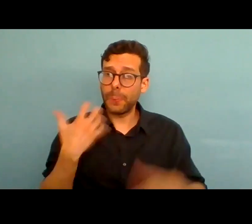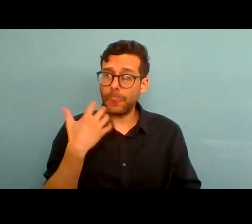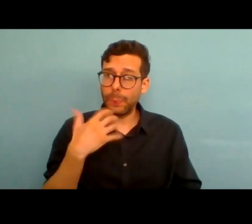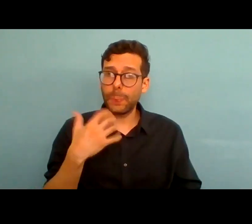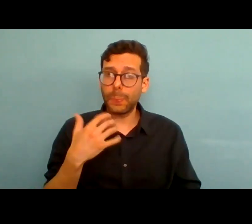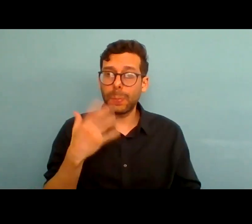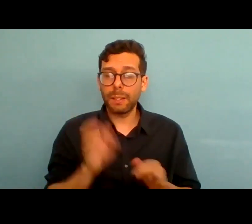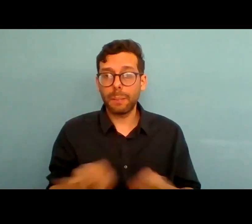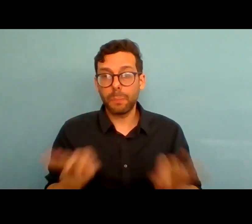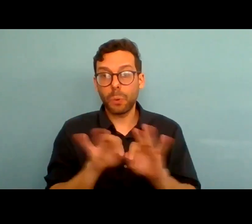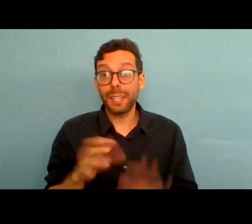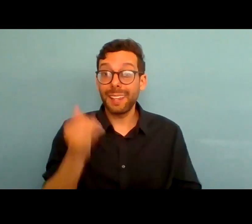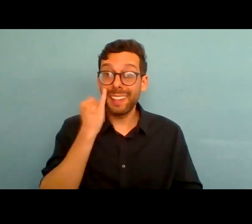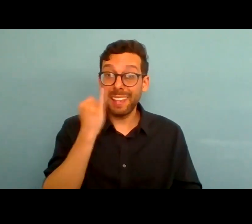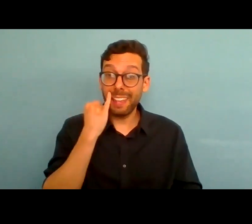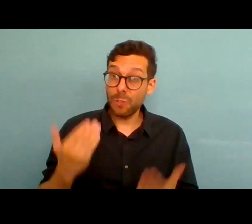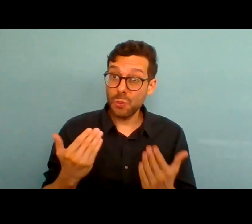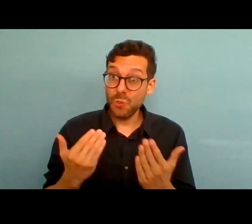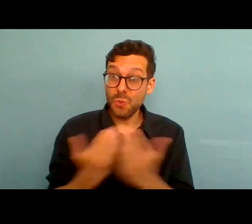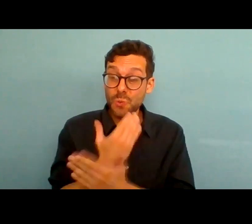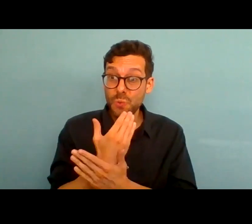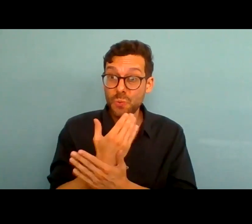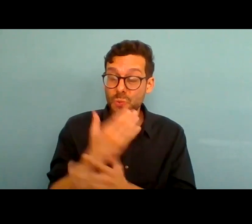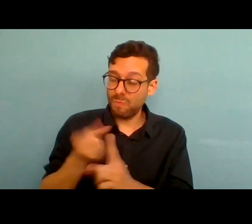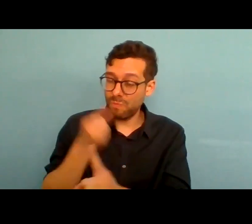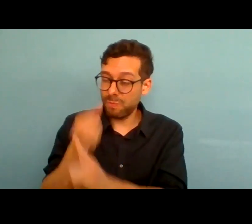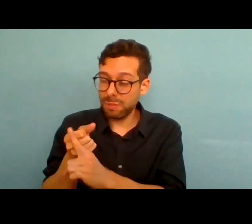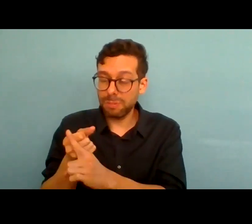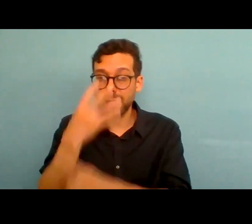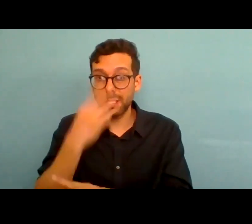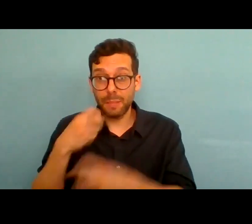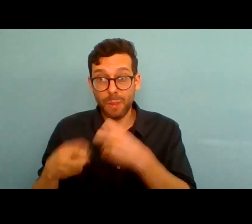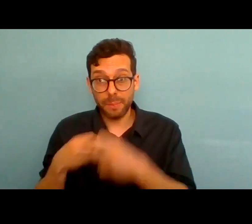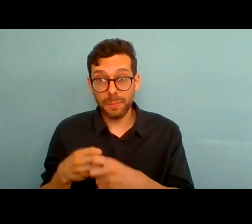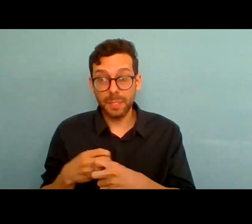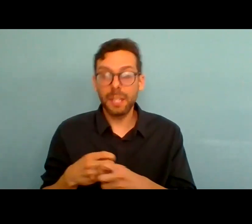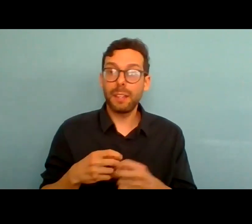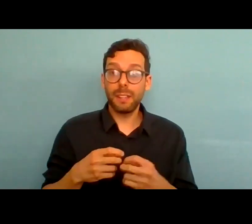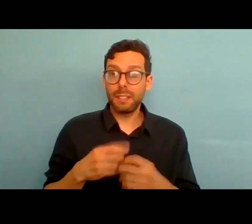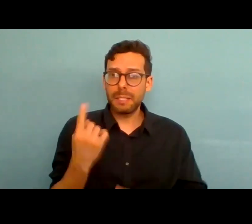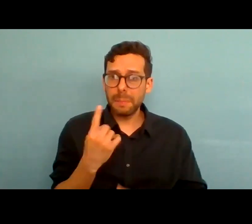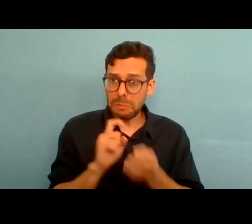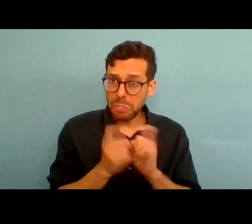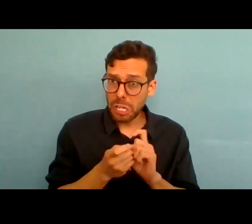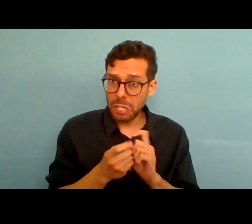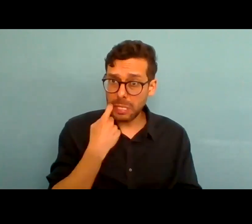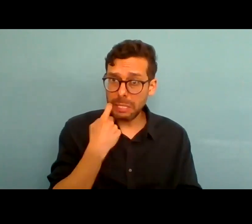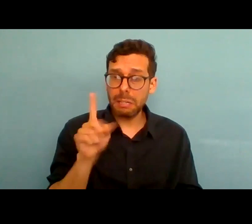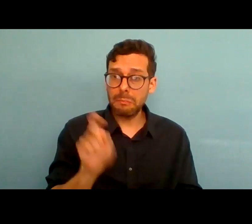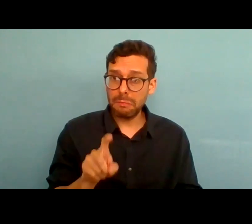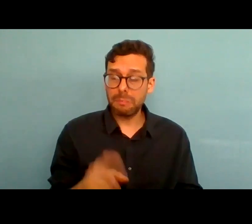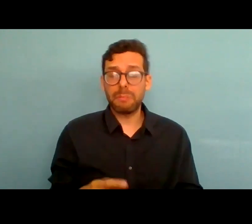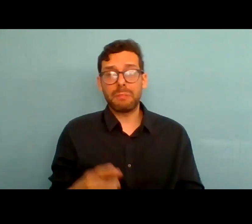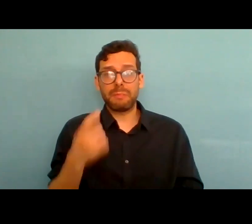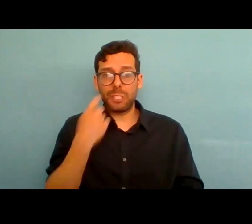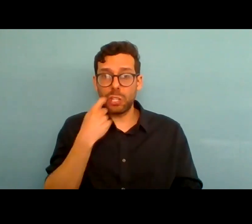it's a new onset problem with sleep, has there been a change? Are they about to start a new school? Have they just started a new school? Is